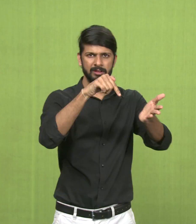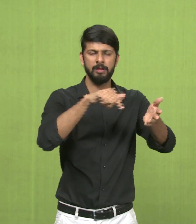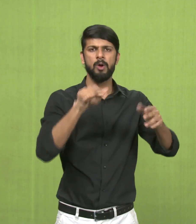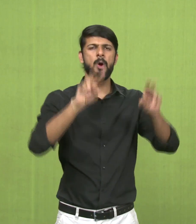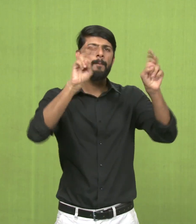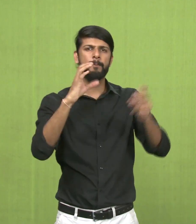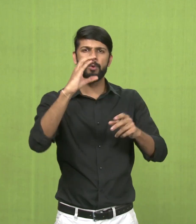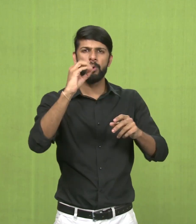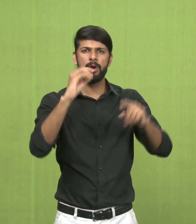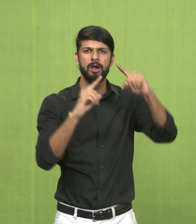Landscape